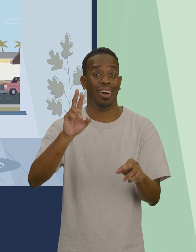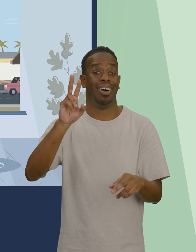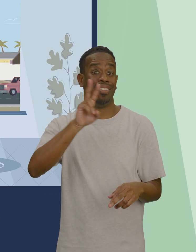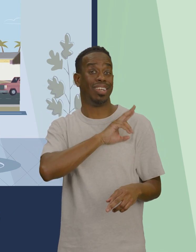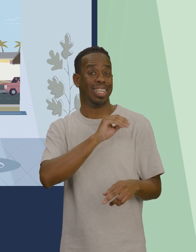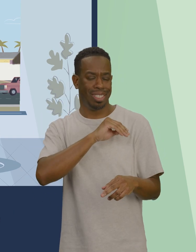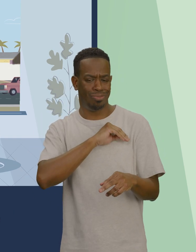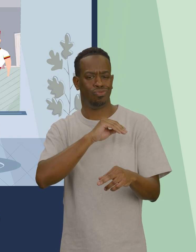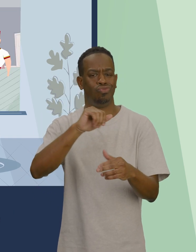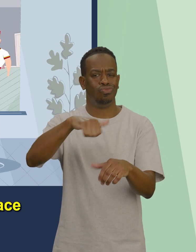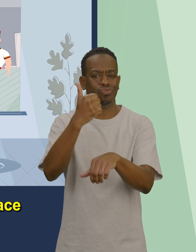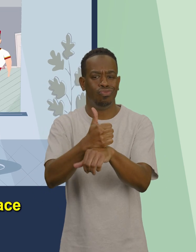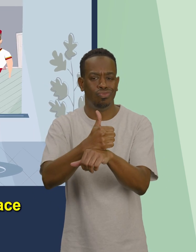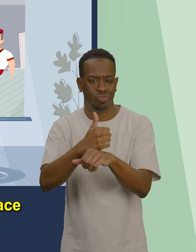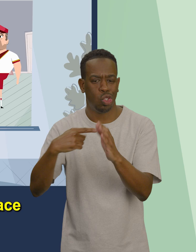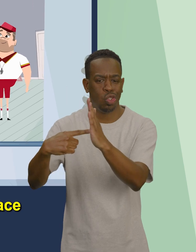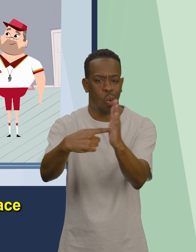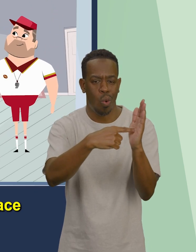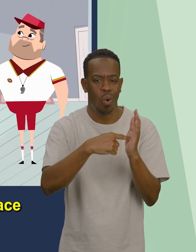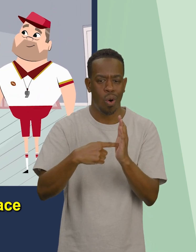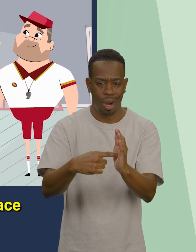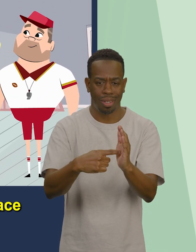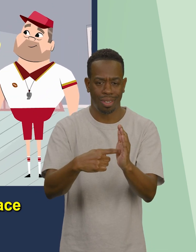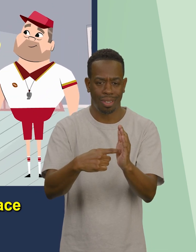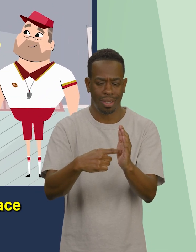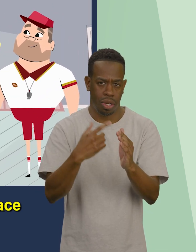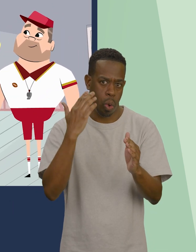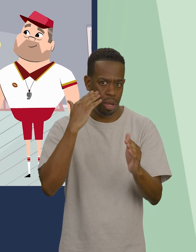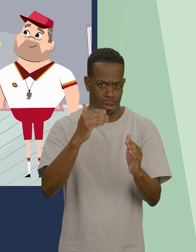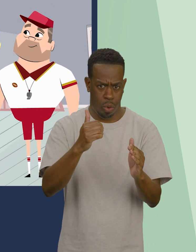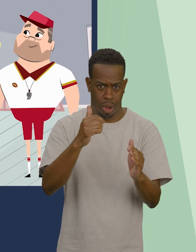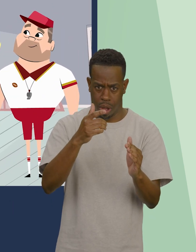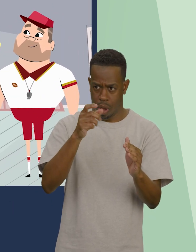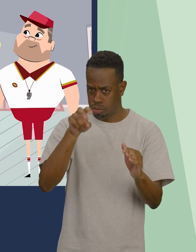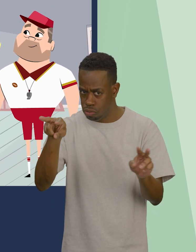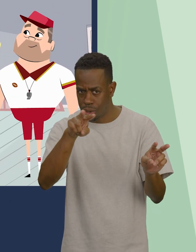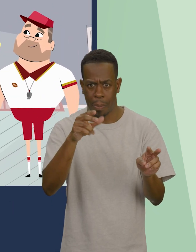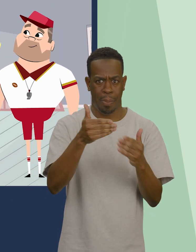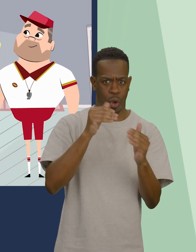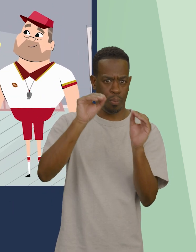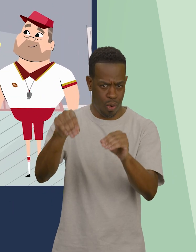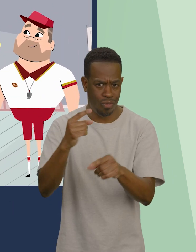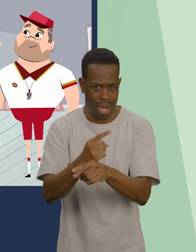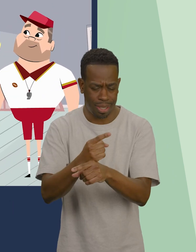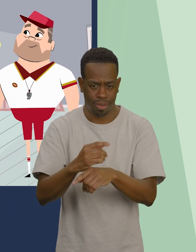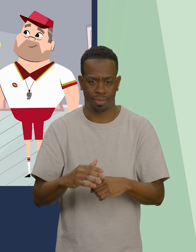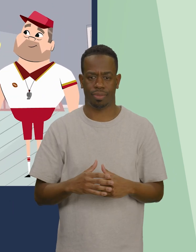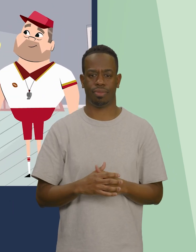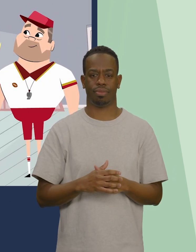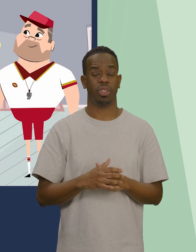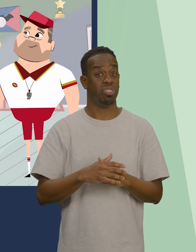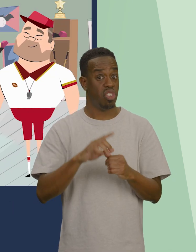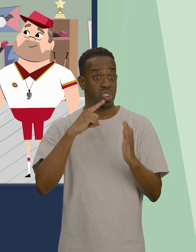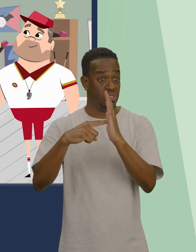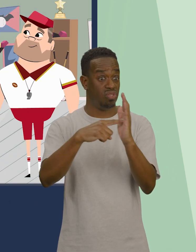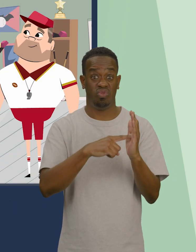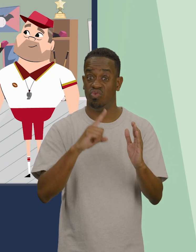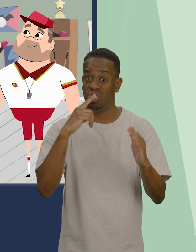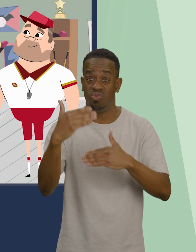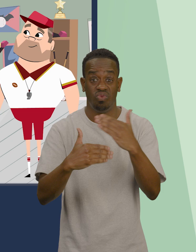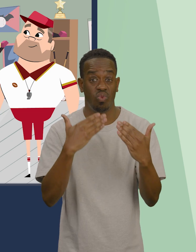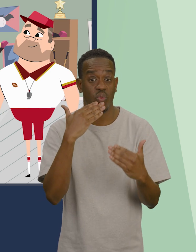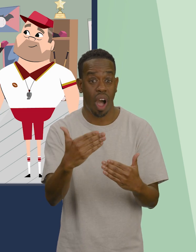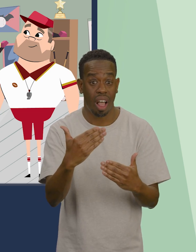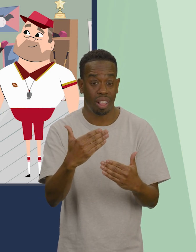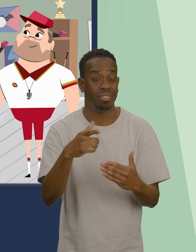Vinny arranged a tour. You wouldn't move into a place sight unseen, and neither should the people we support. The tour went very well,